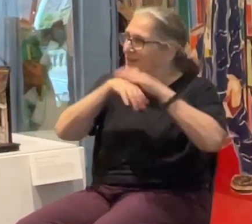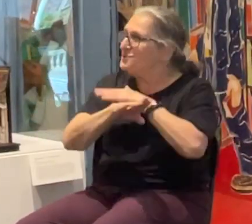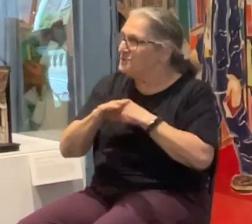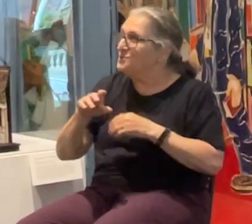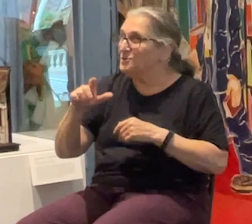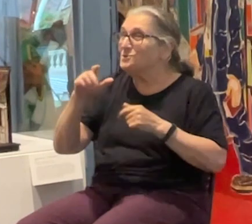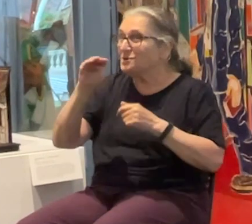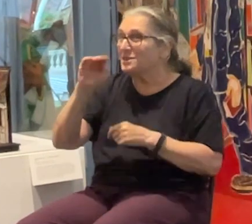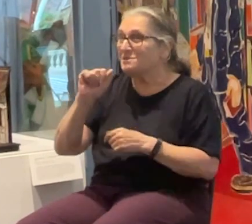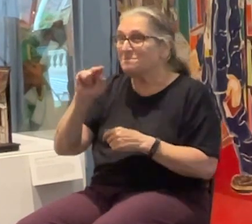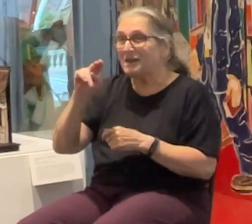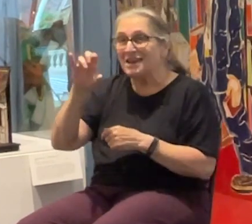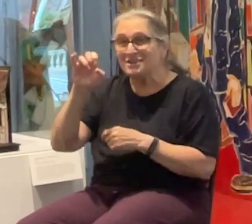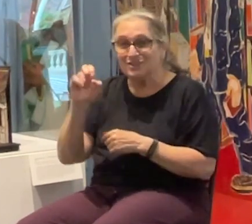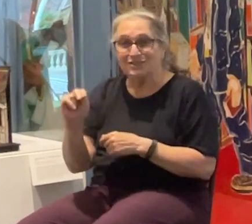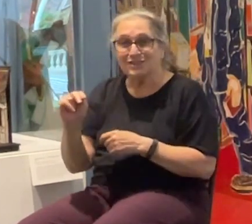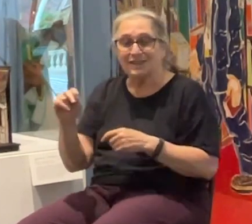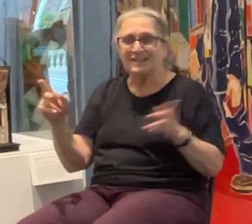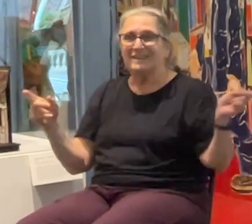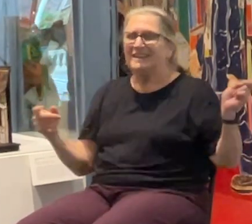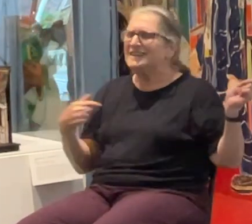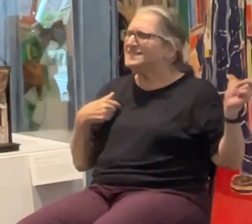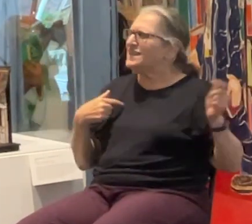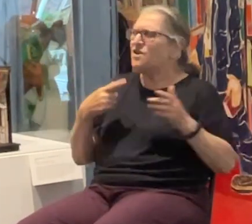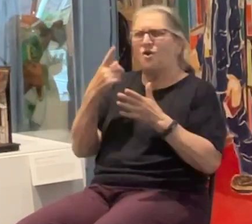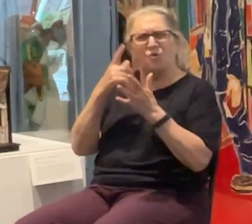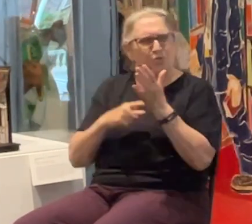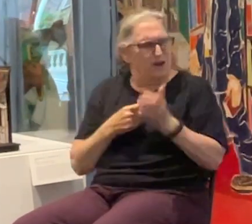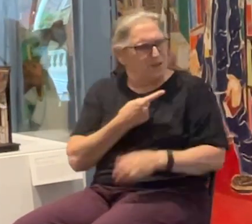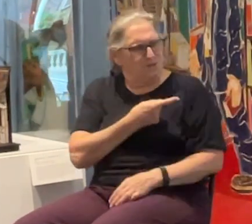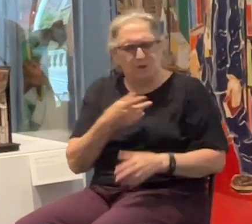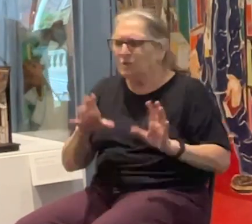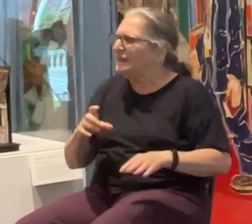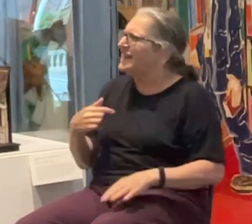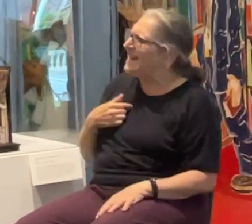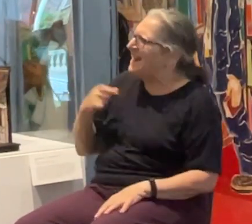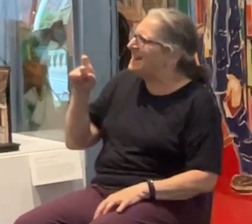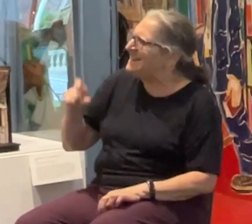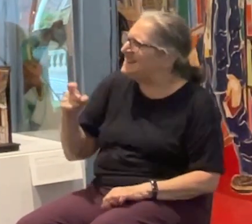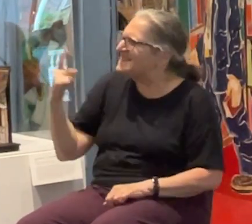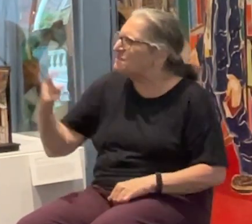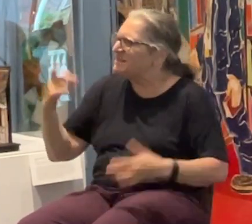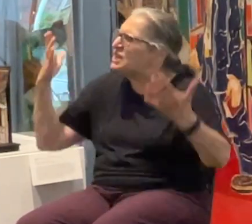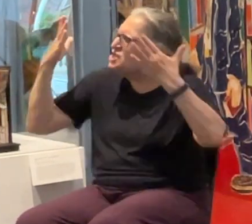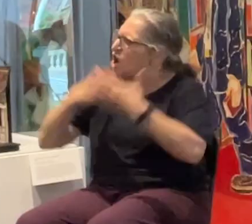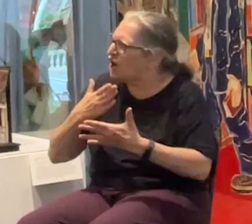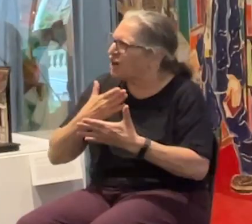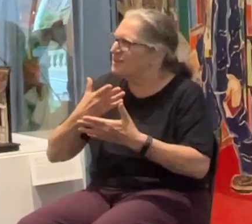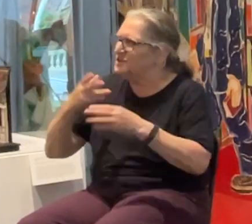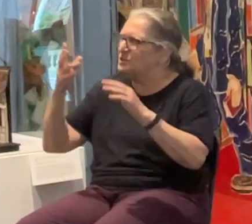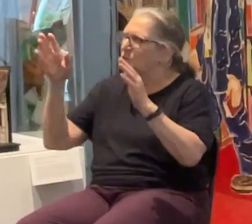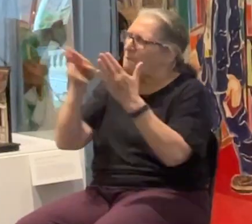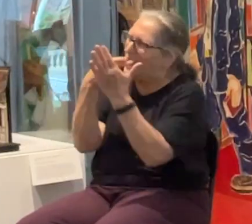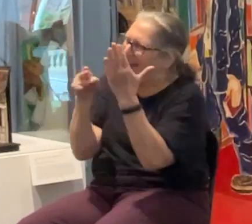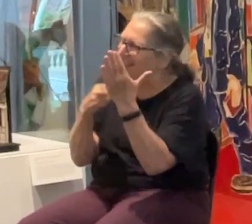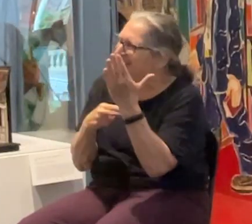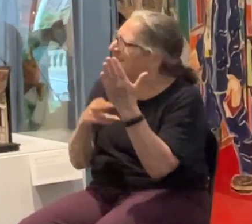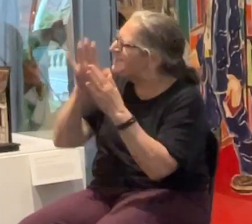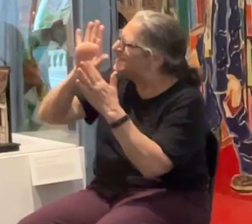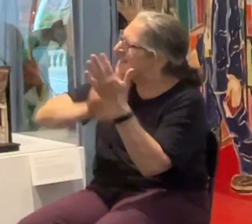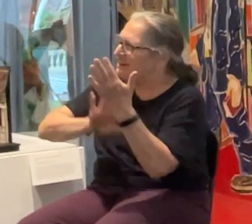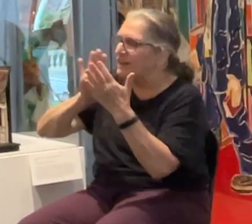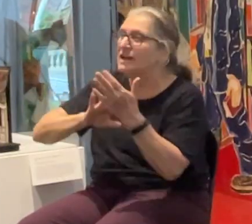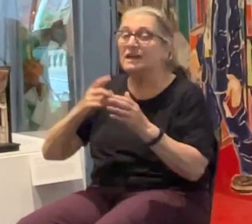and I said, well, you know, what are you doing, Tom? And you said, I need something dark to paint in this area. And so I showed you